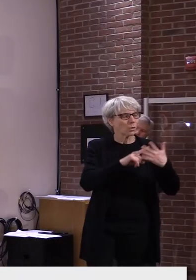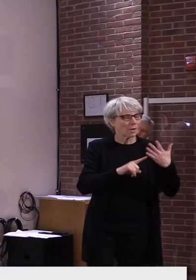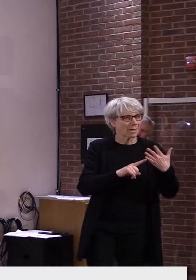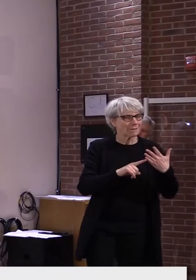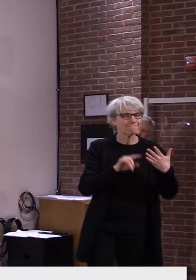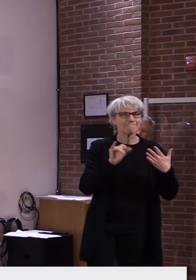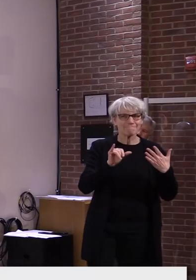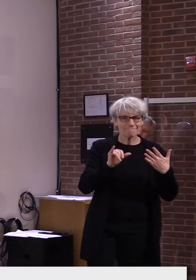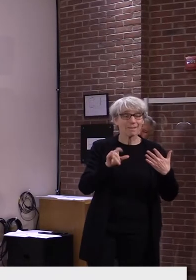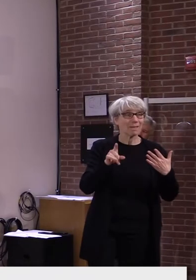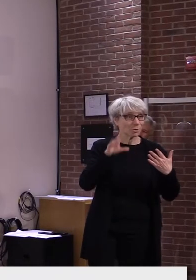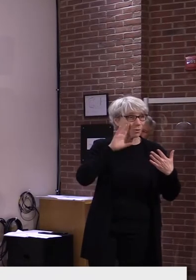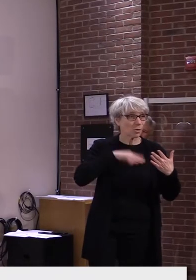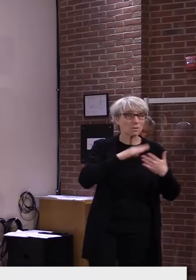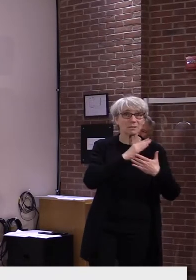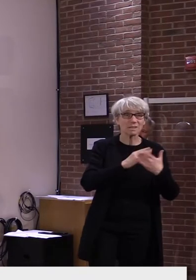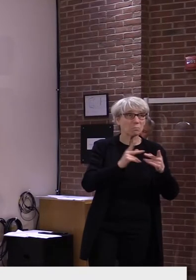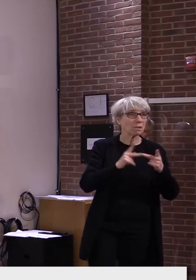no signs,